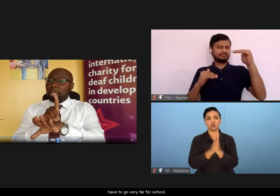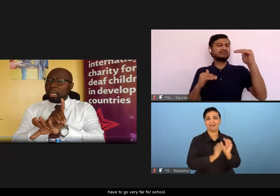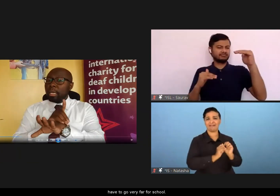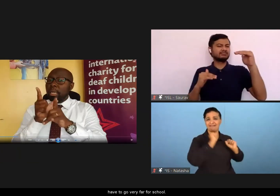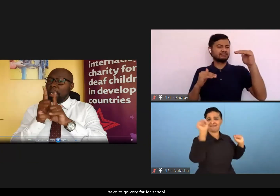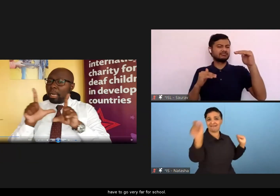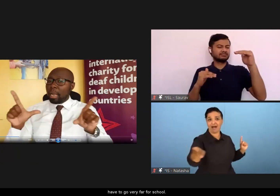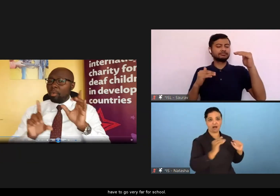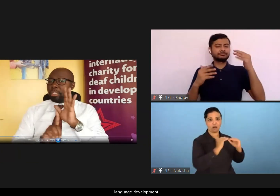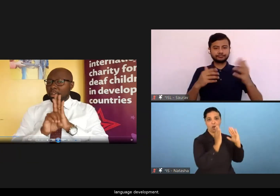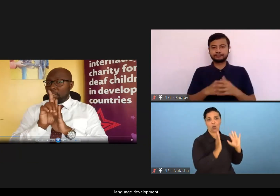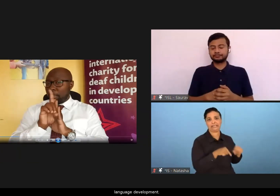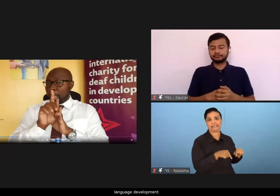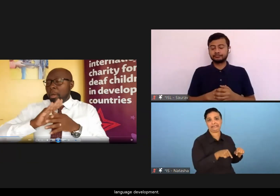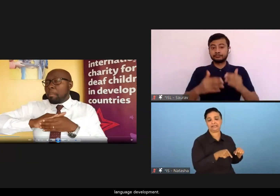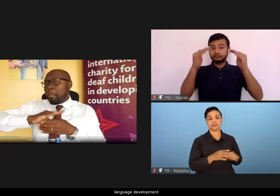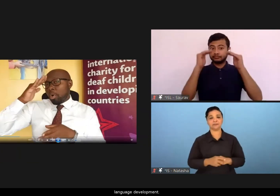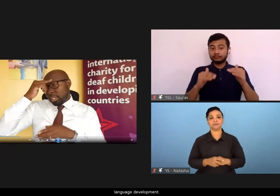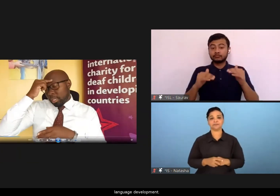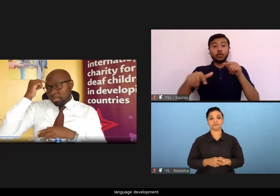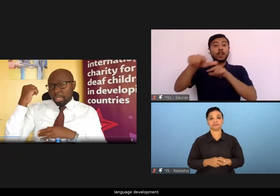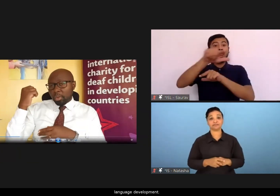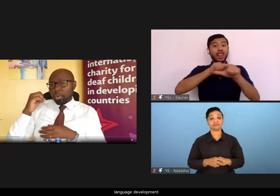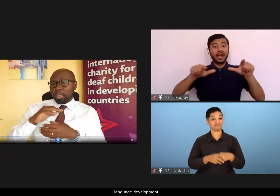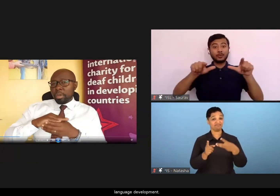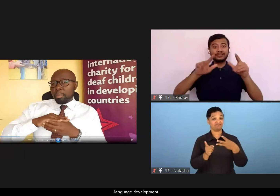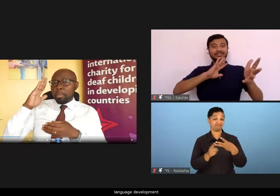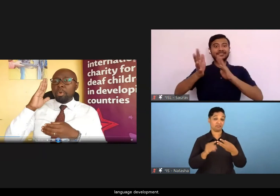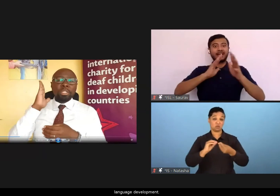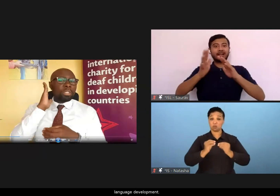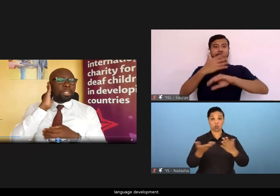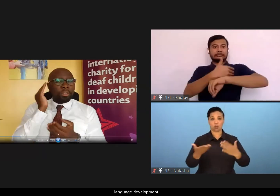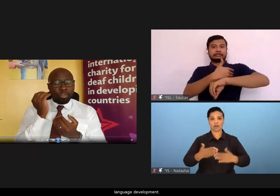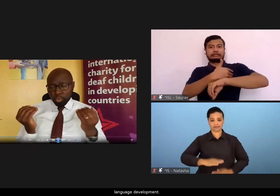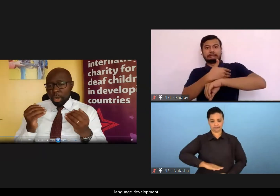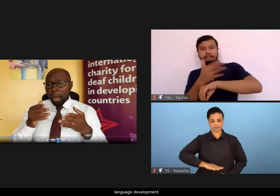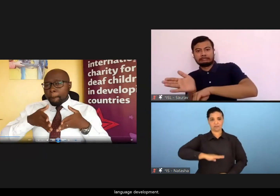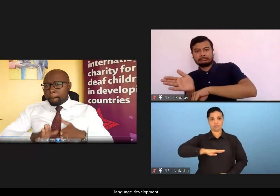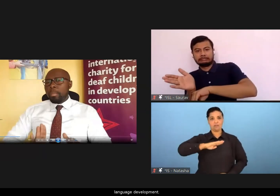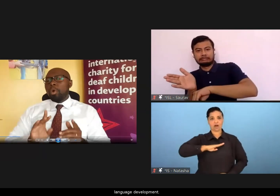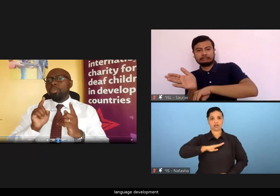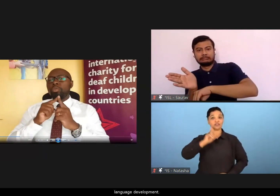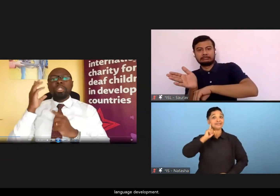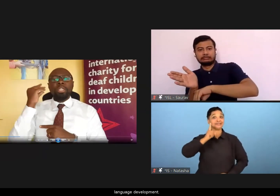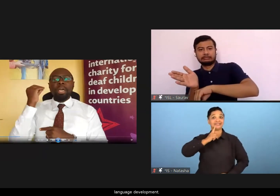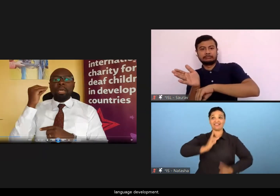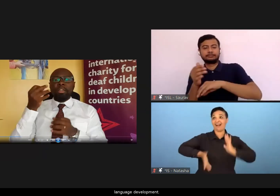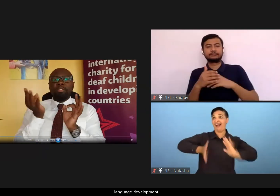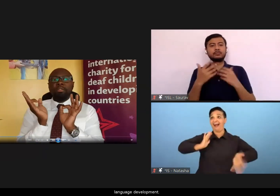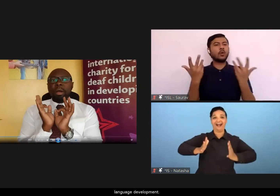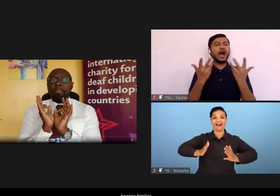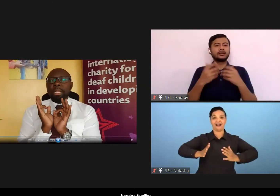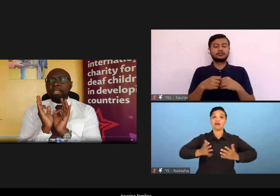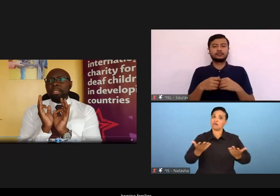Another big issue is delayed language development, mostly because most deaf children are born